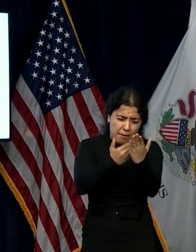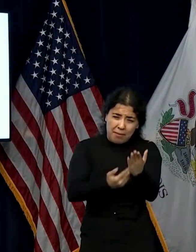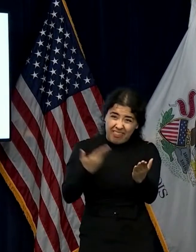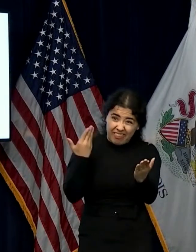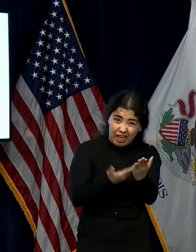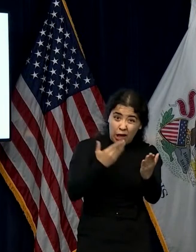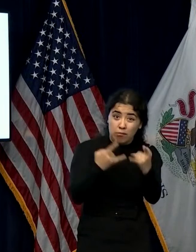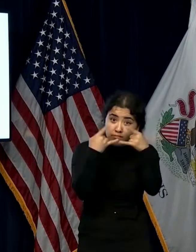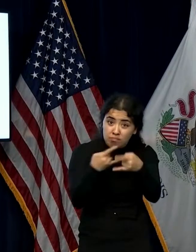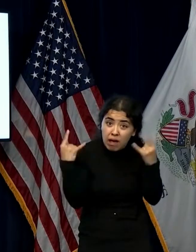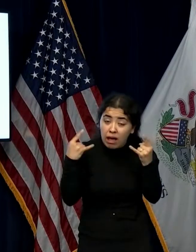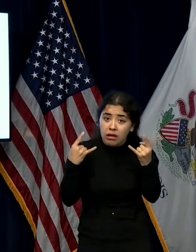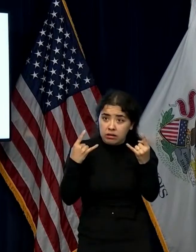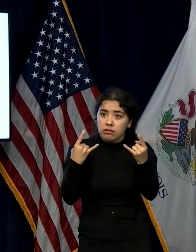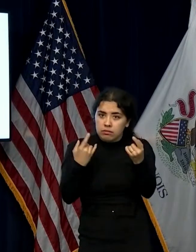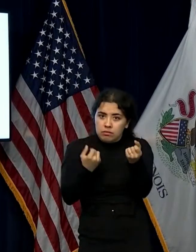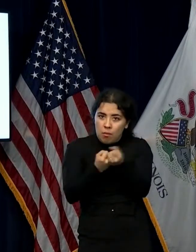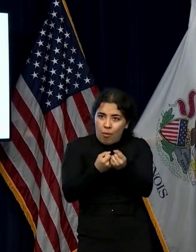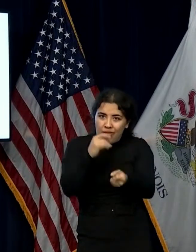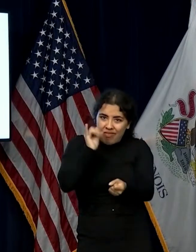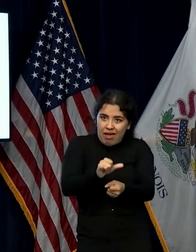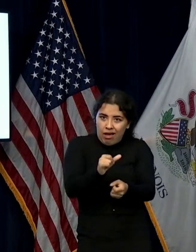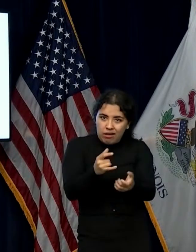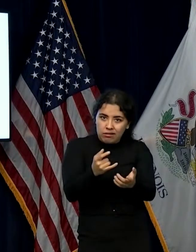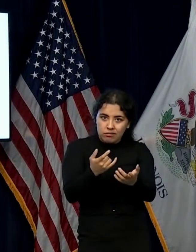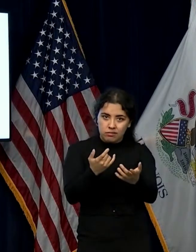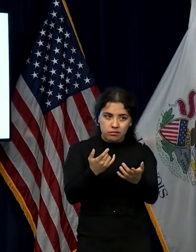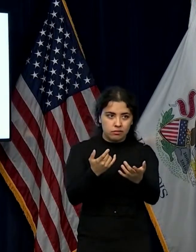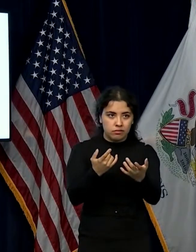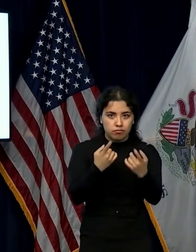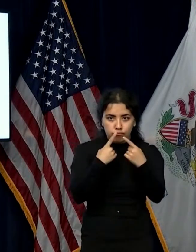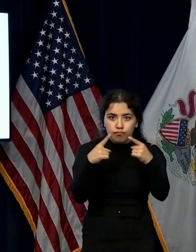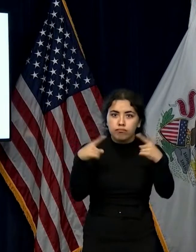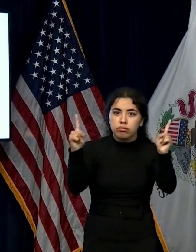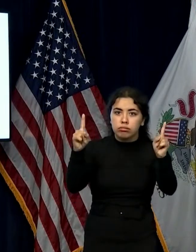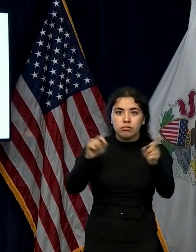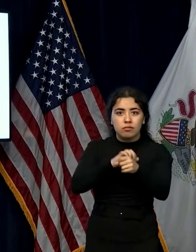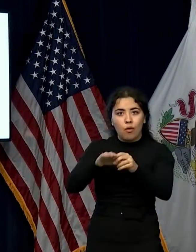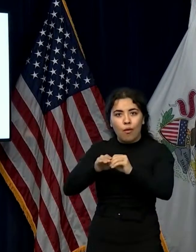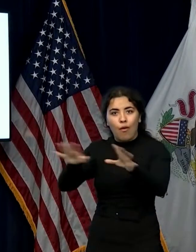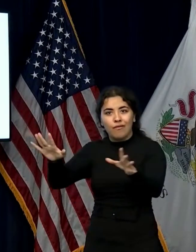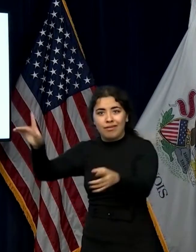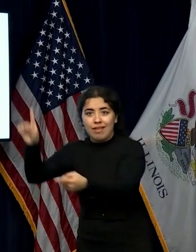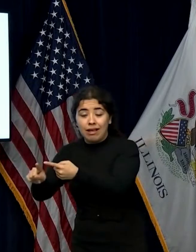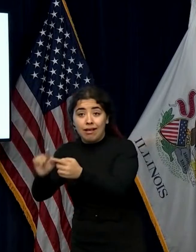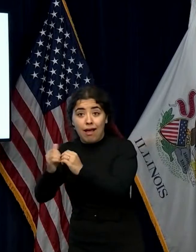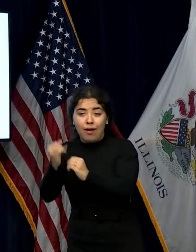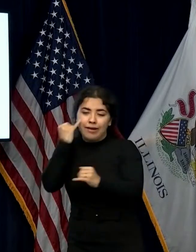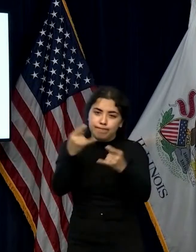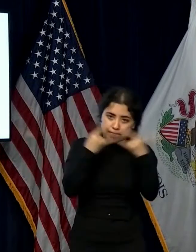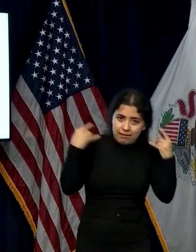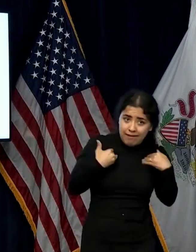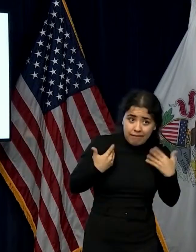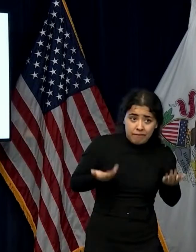that support community masking to reduce the spread of the virus.